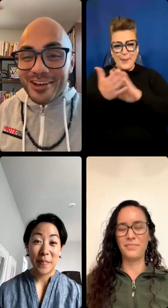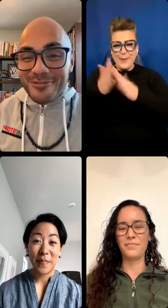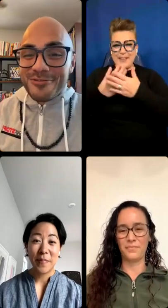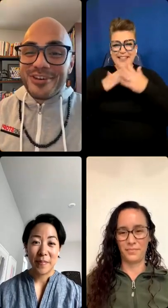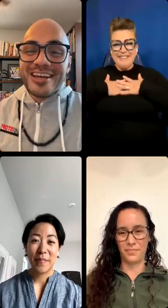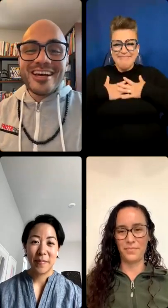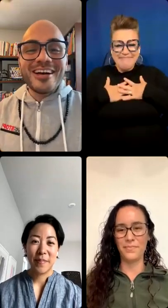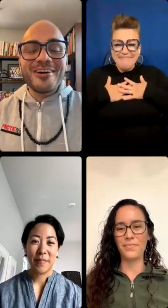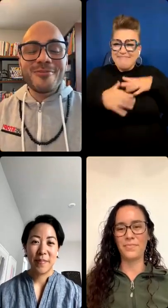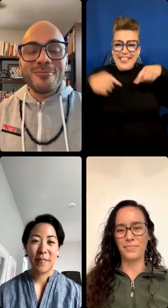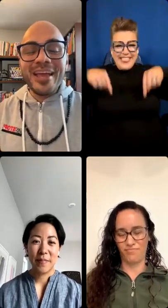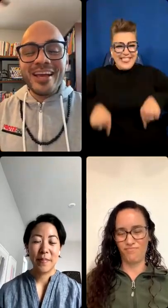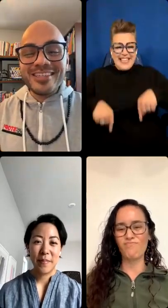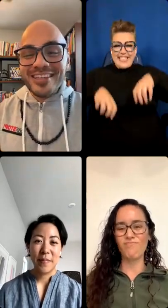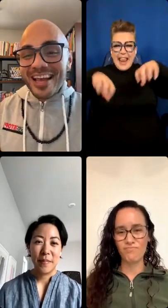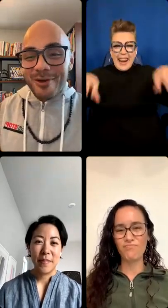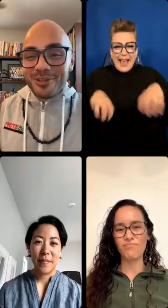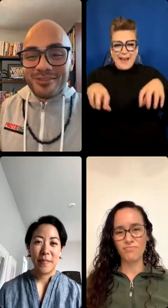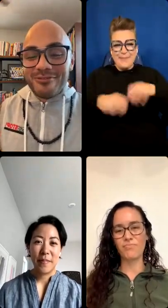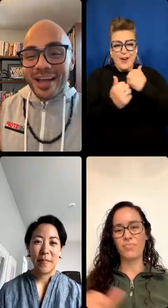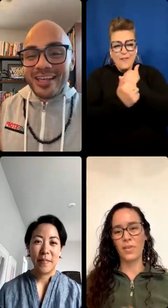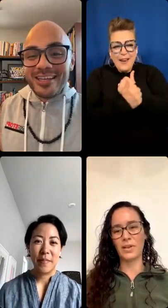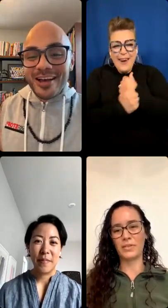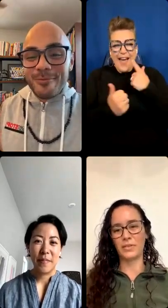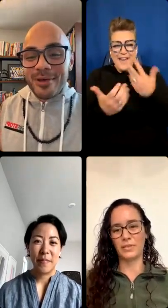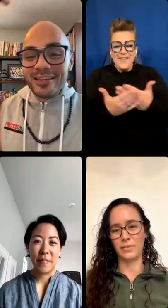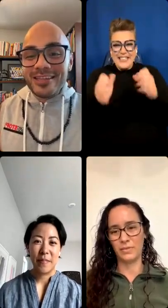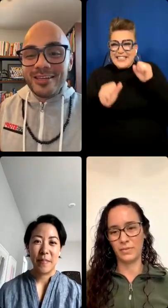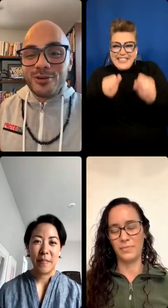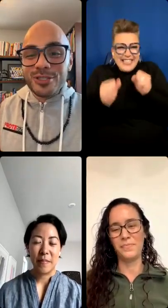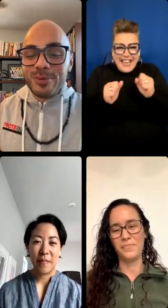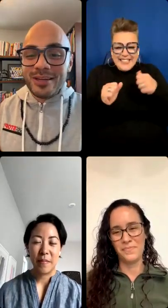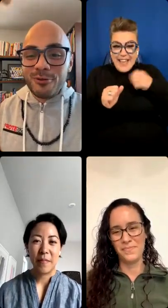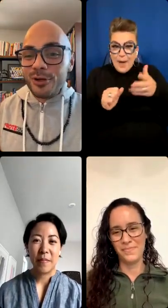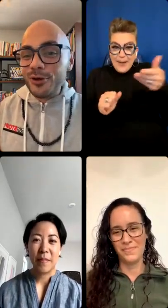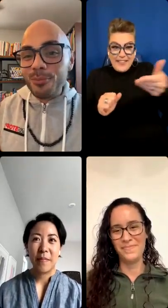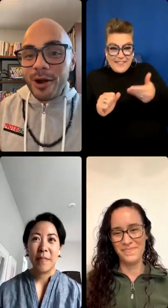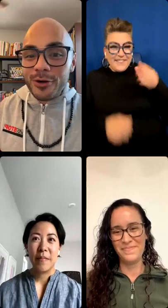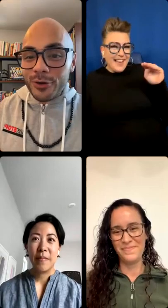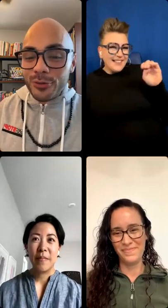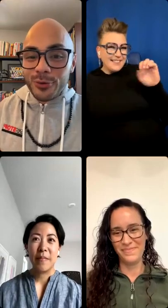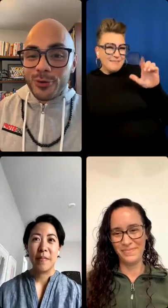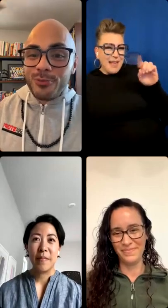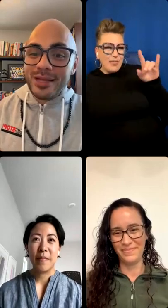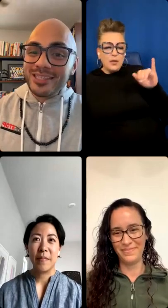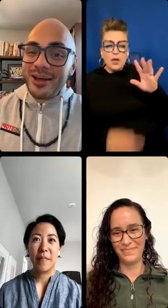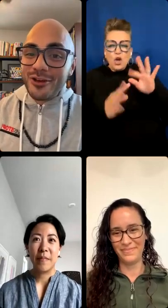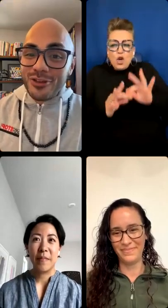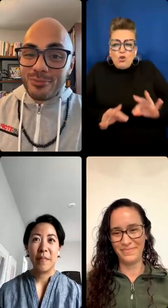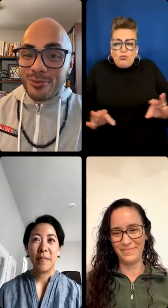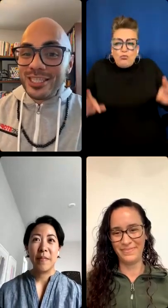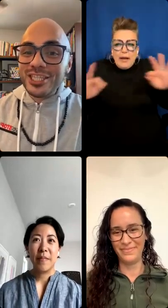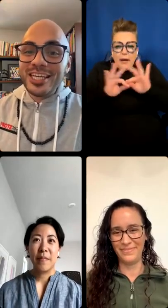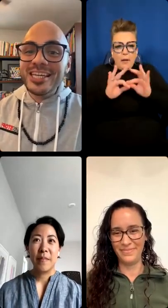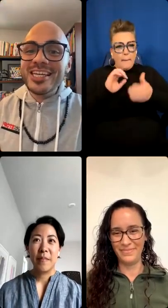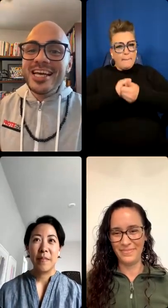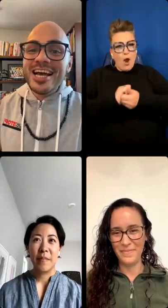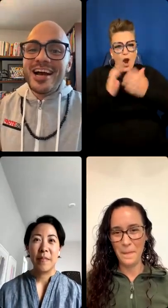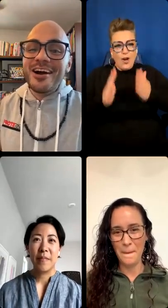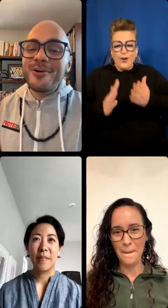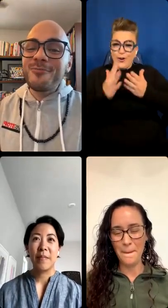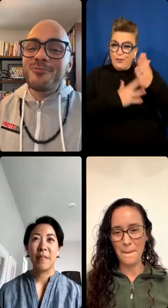of love. And yeah, I will invite Melody, who's been a critical partner through Mental Health